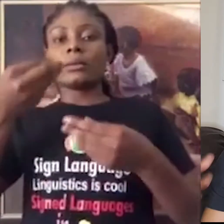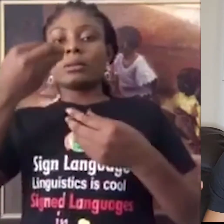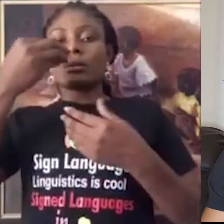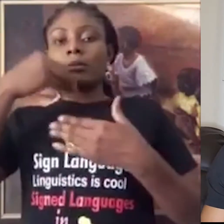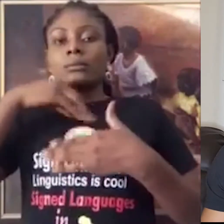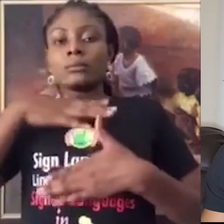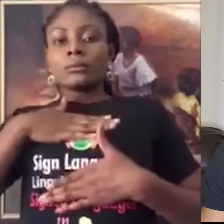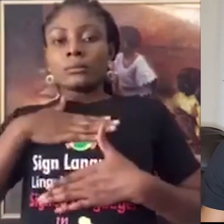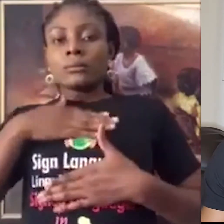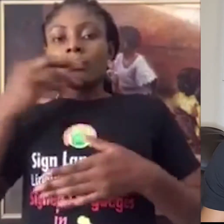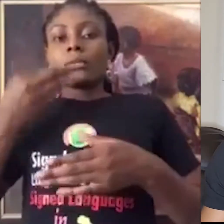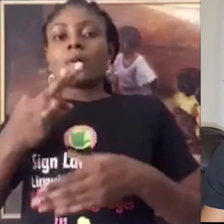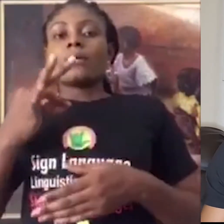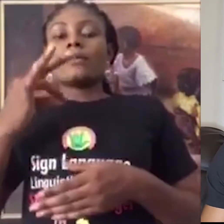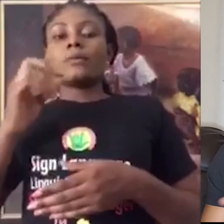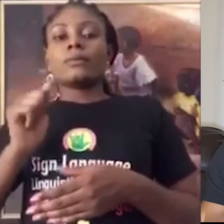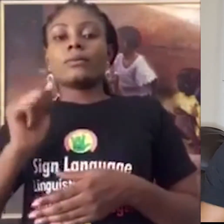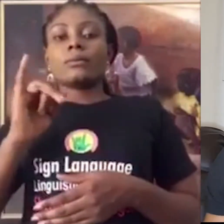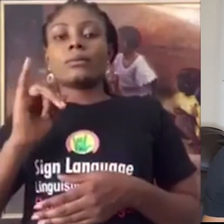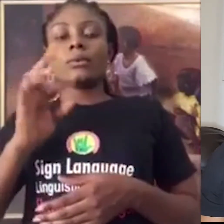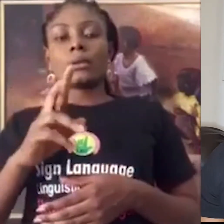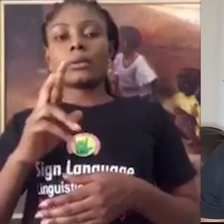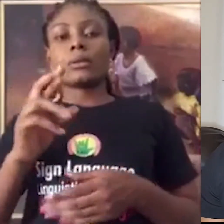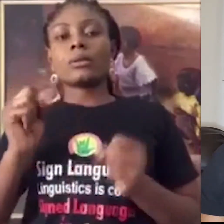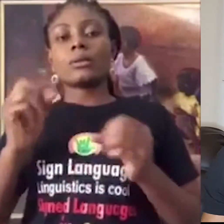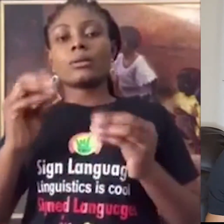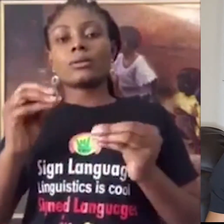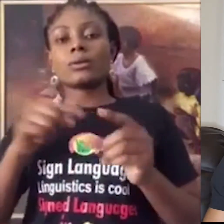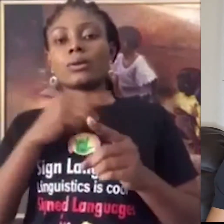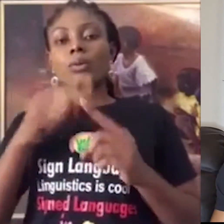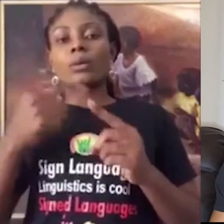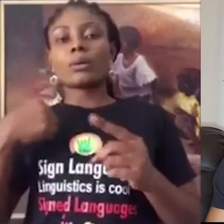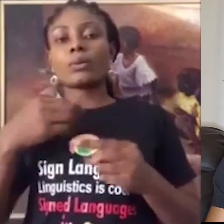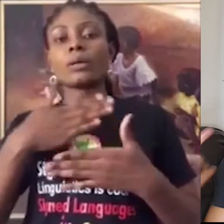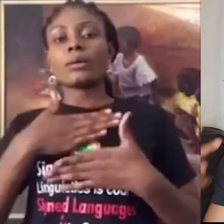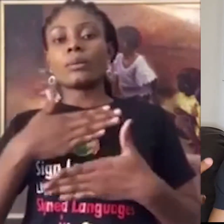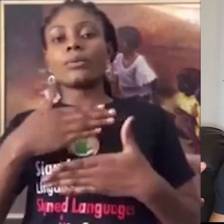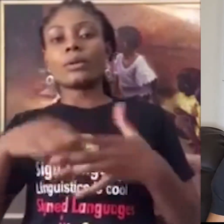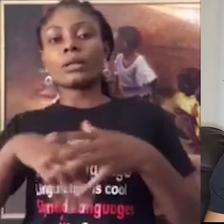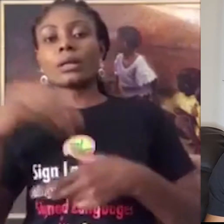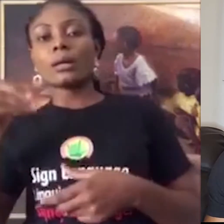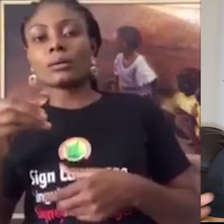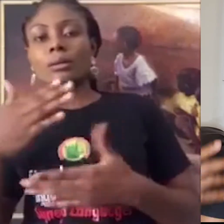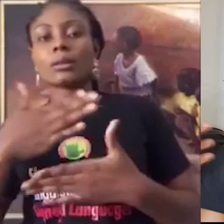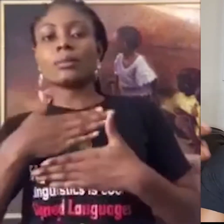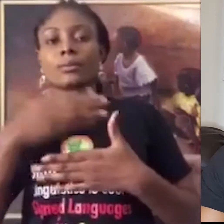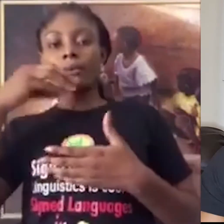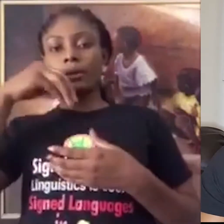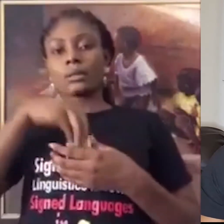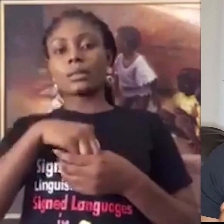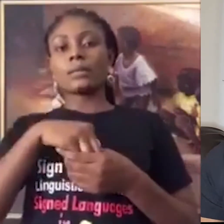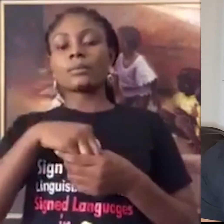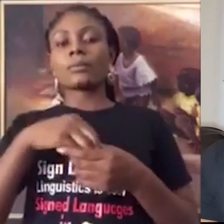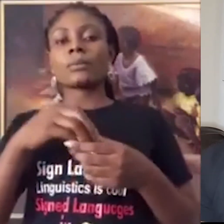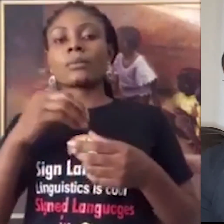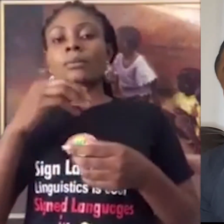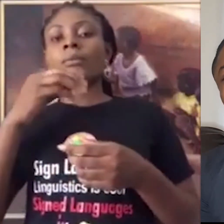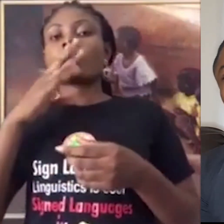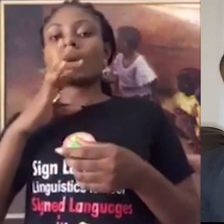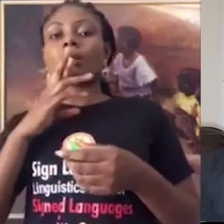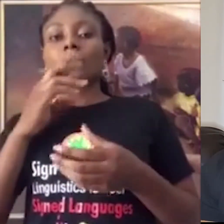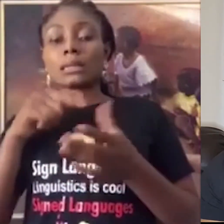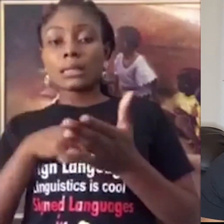and inhalation of air too. So some sounds are being produced when we kind of inhale, and many more sounds are